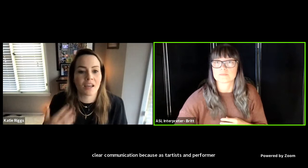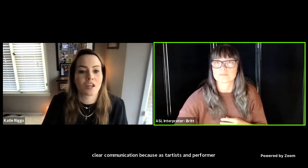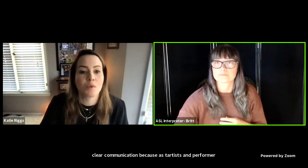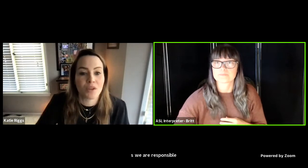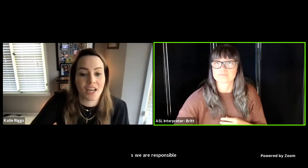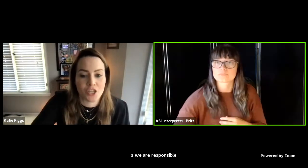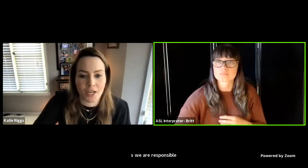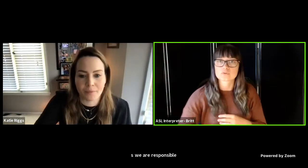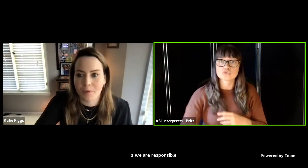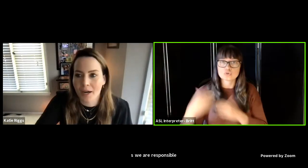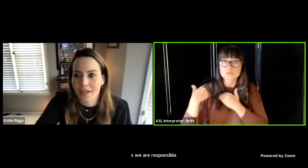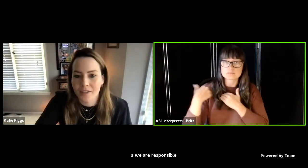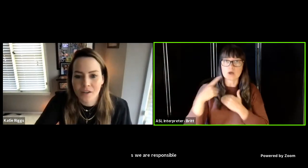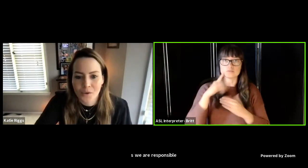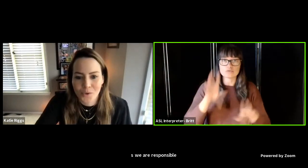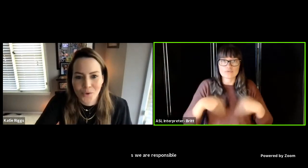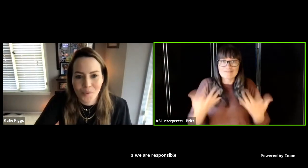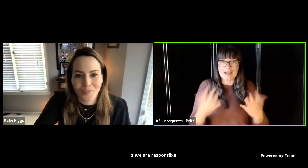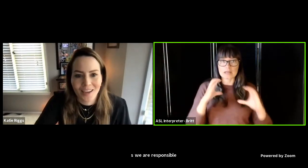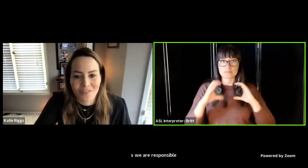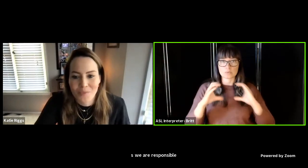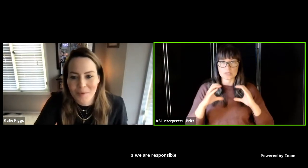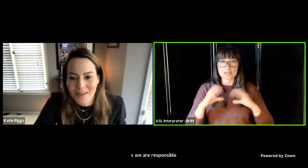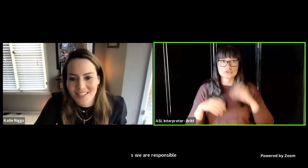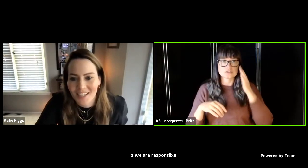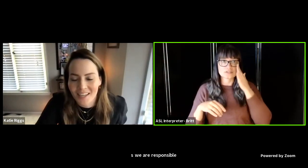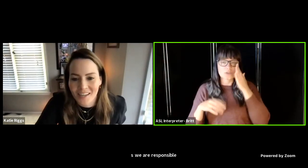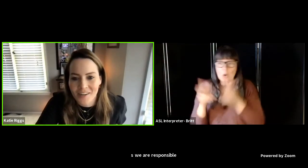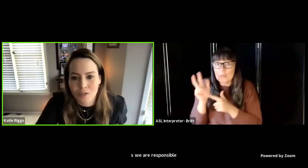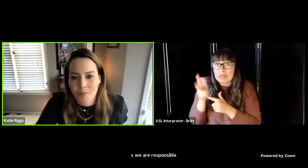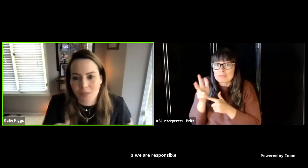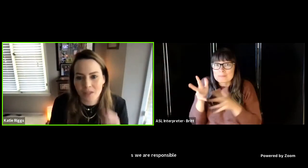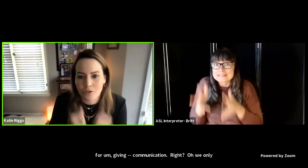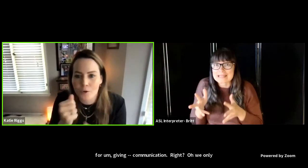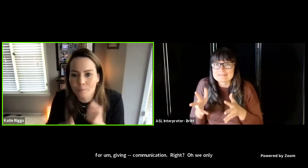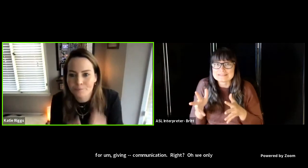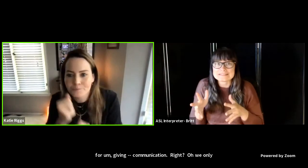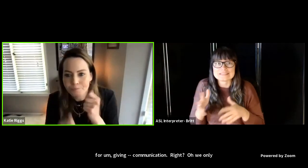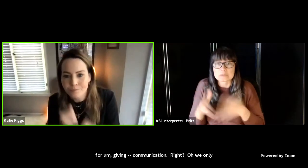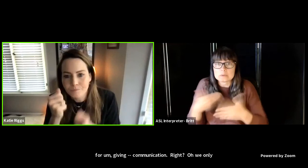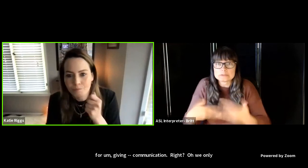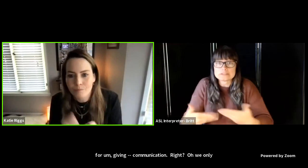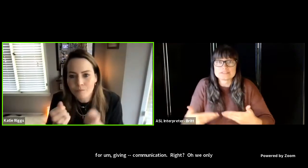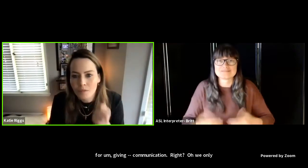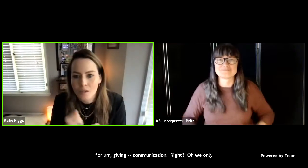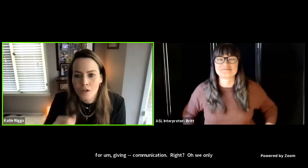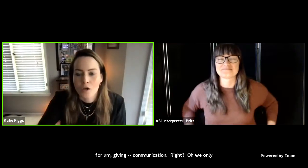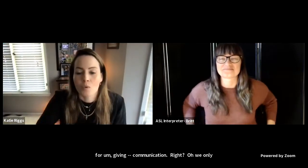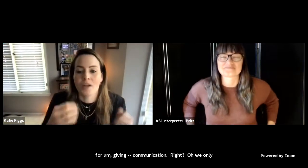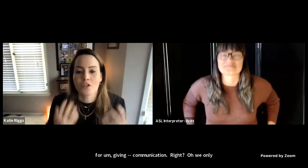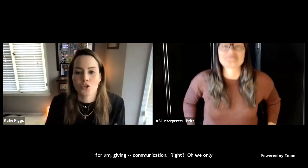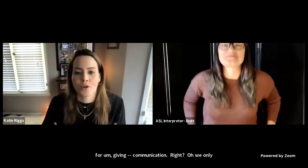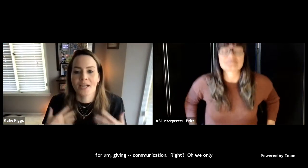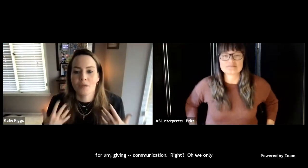giving a communication, right? Ooh, we only have 3 minutes here, so I'm going to speed through. We have to train and